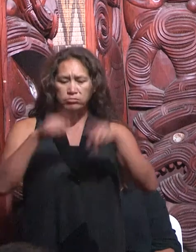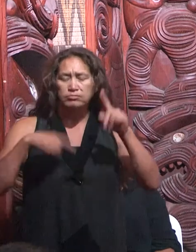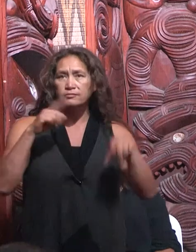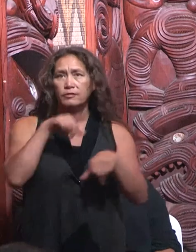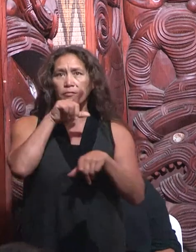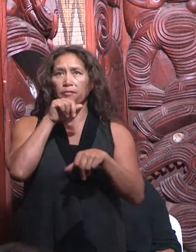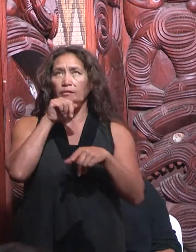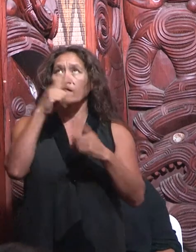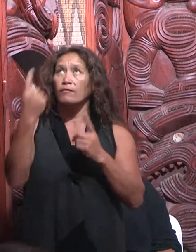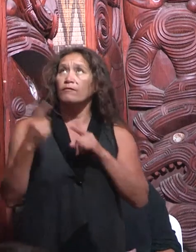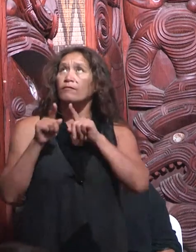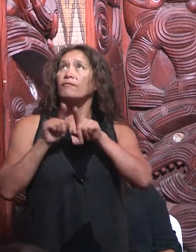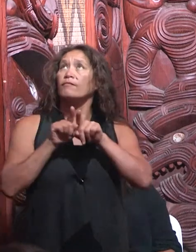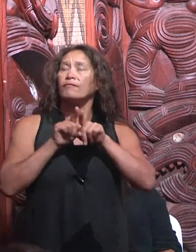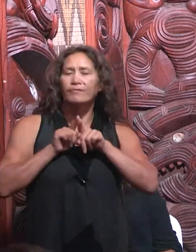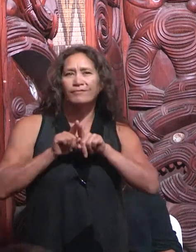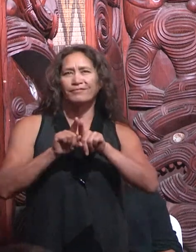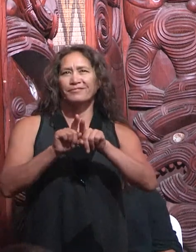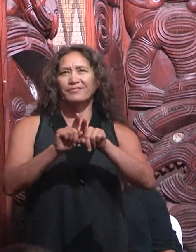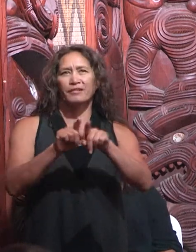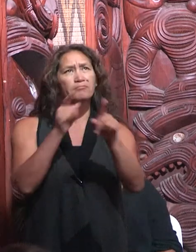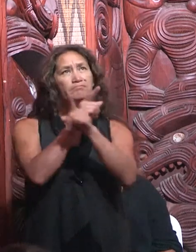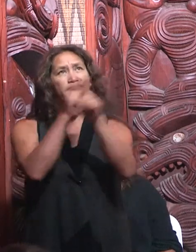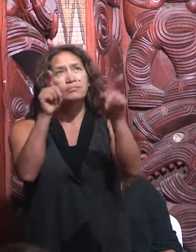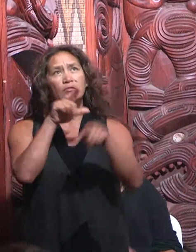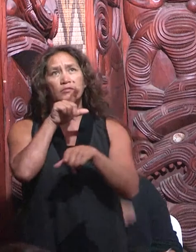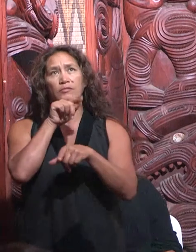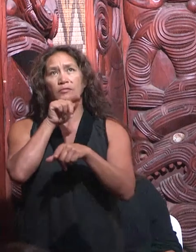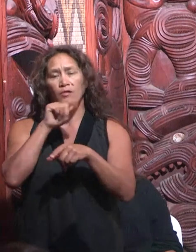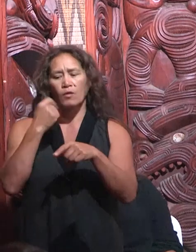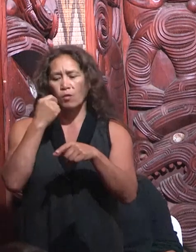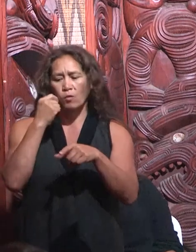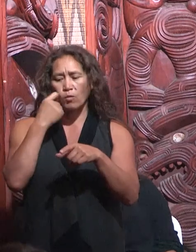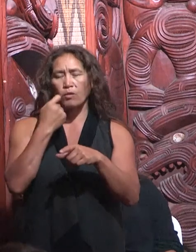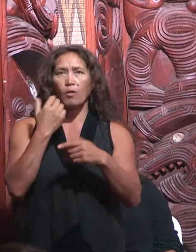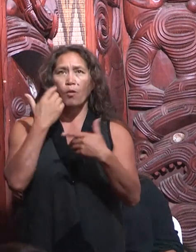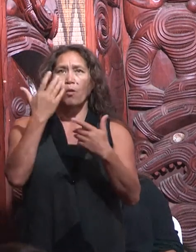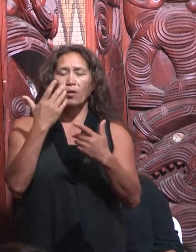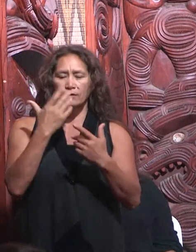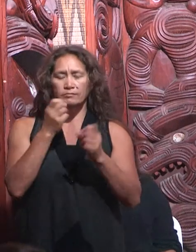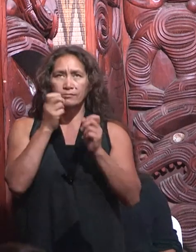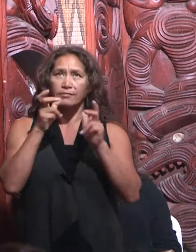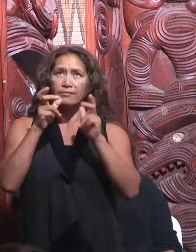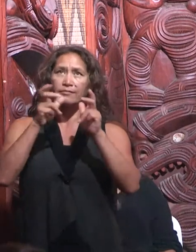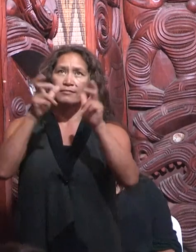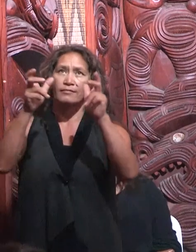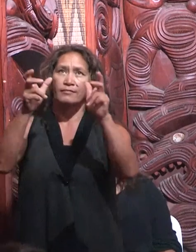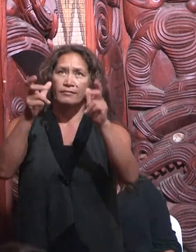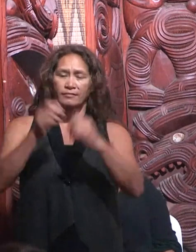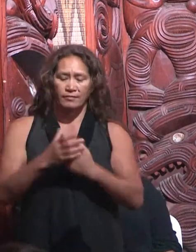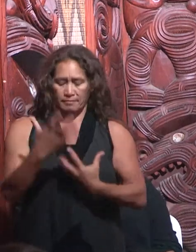o rehua. Ka tangi ana ēnei ngāngara kua tīmata te raumati.